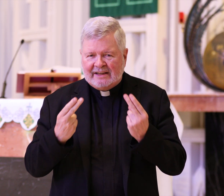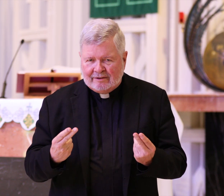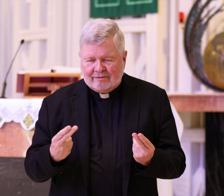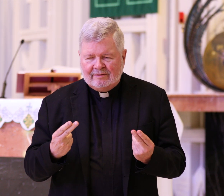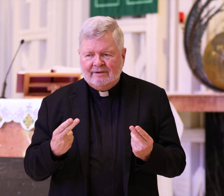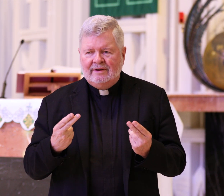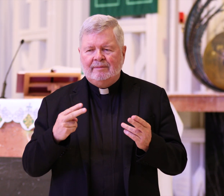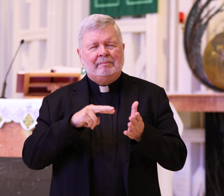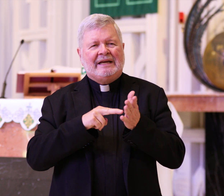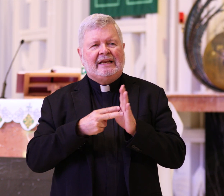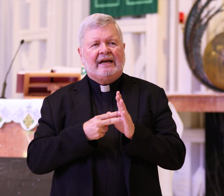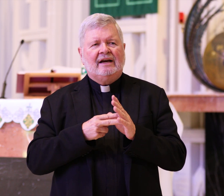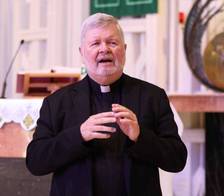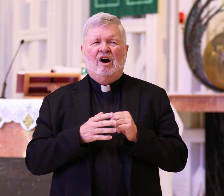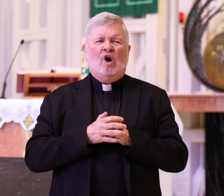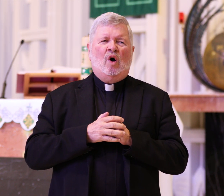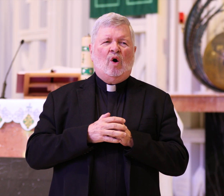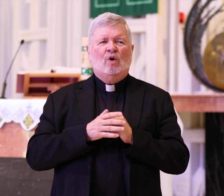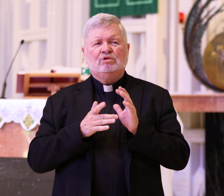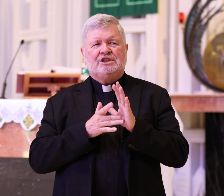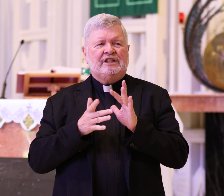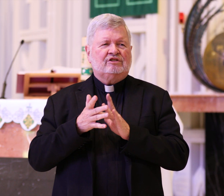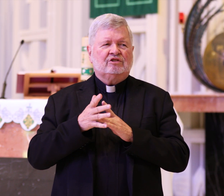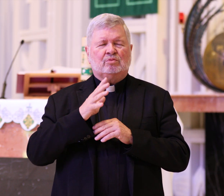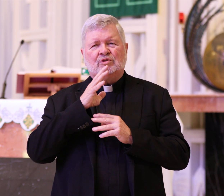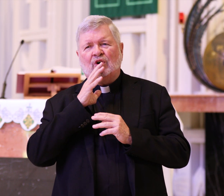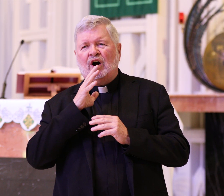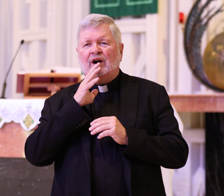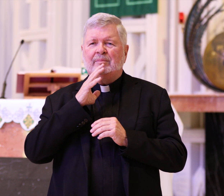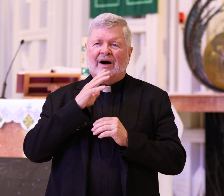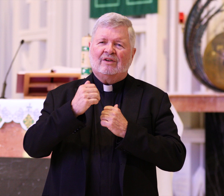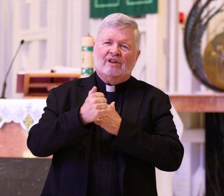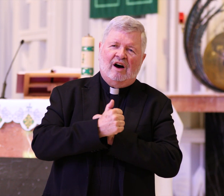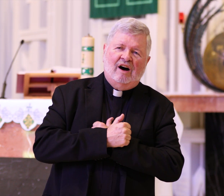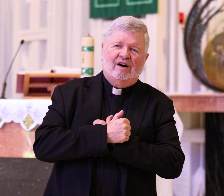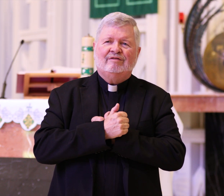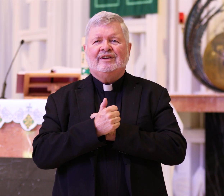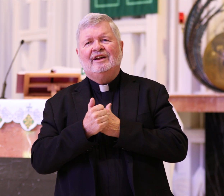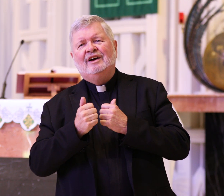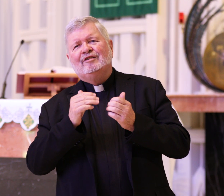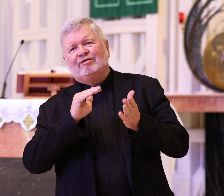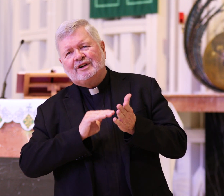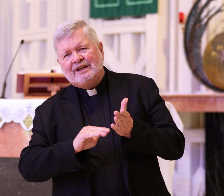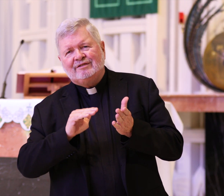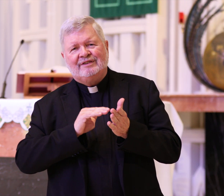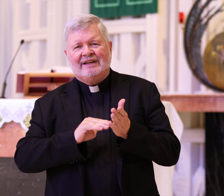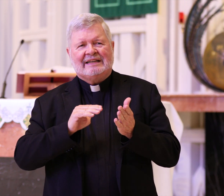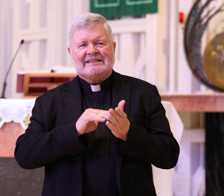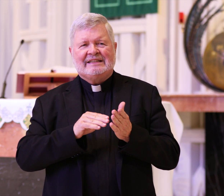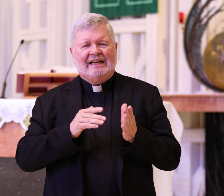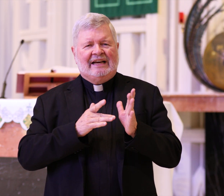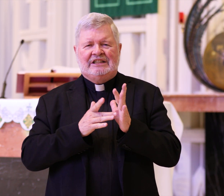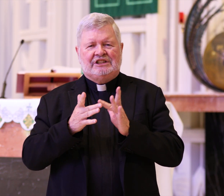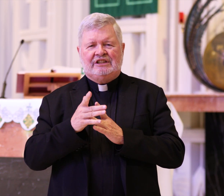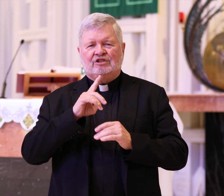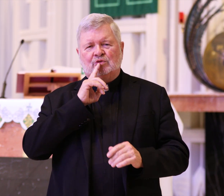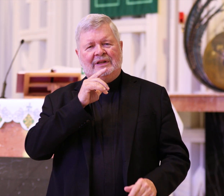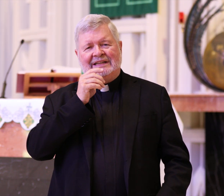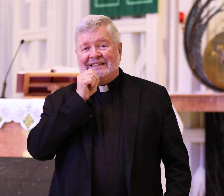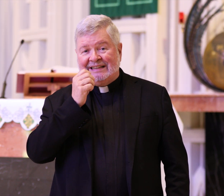naive. Meaning, oh, Jesus would talk about love and forgiveness, and Jesus really did